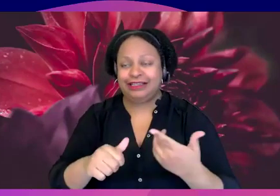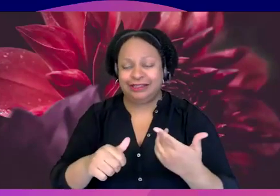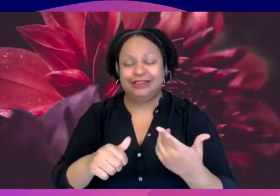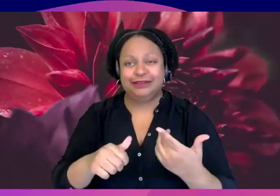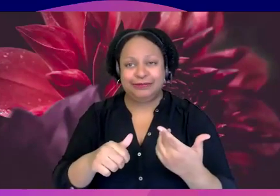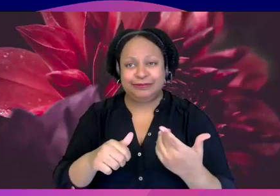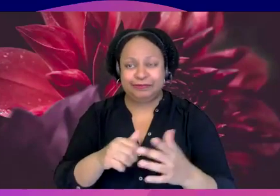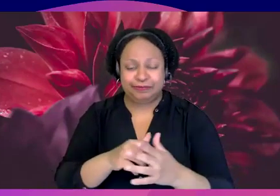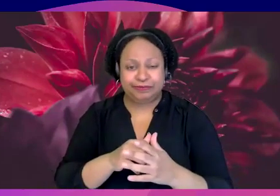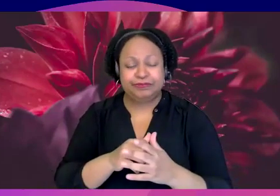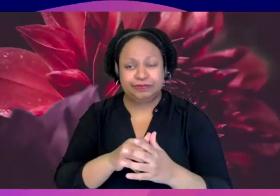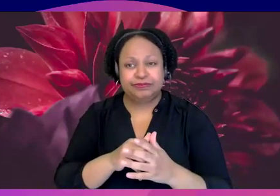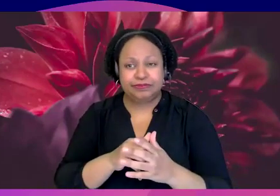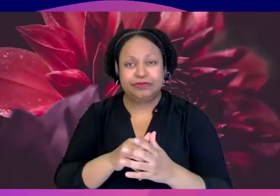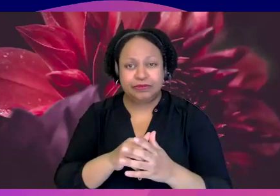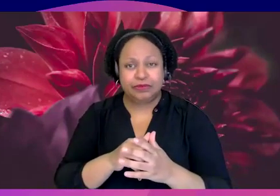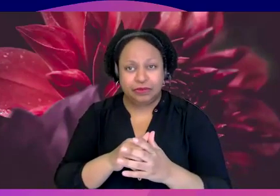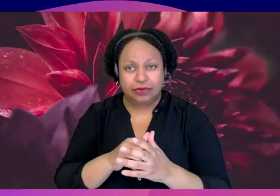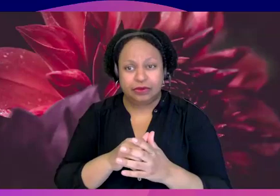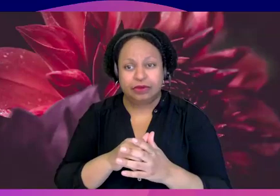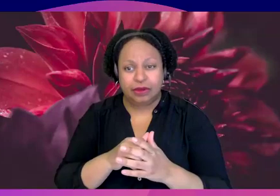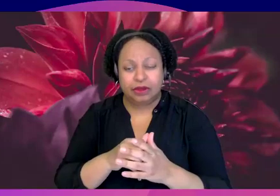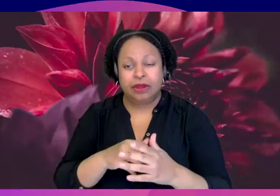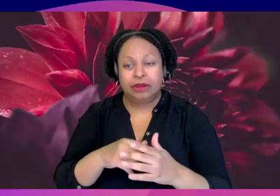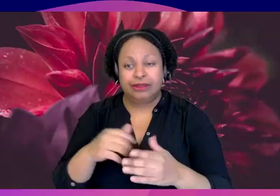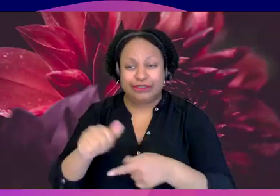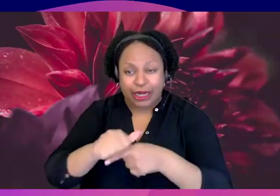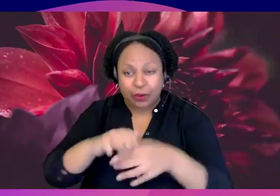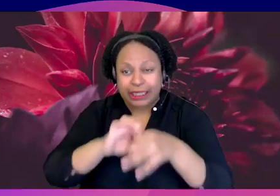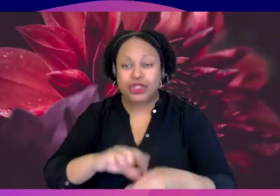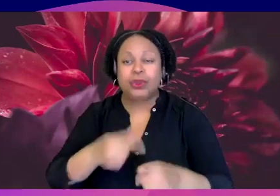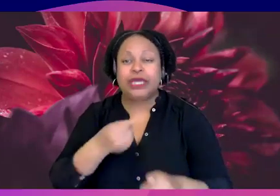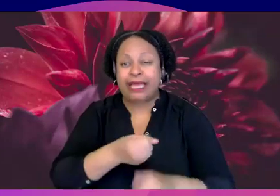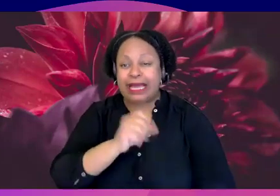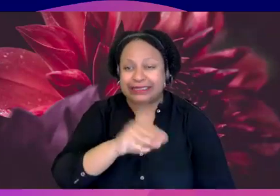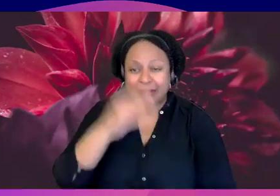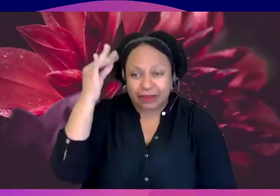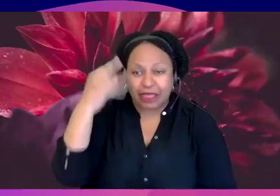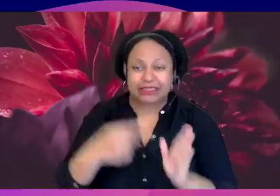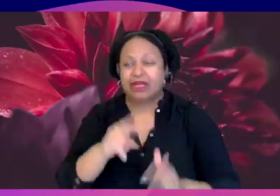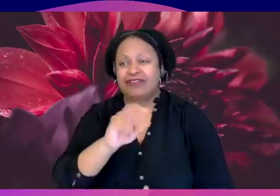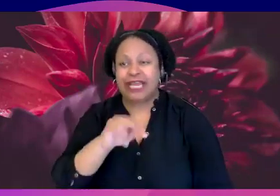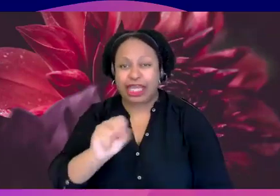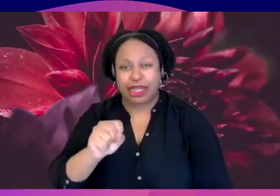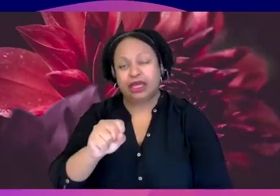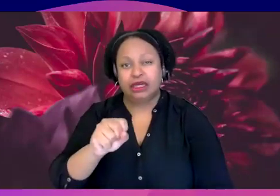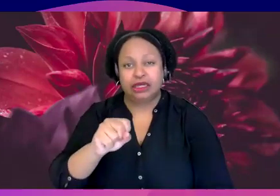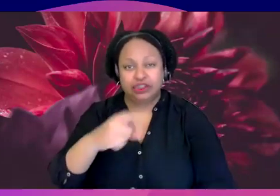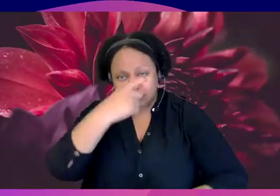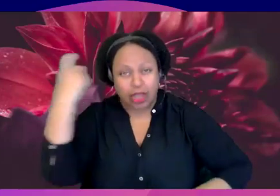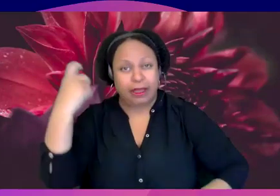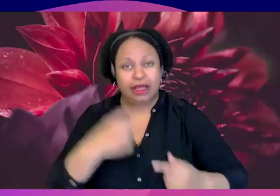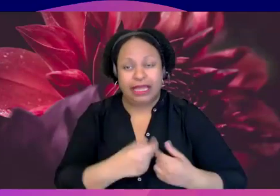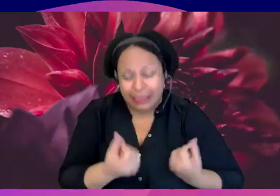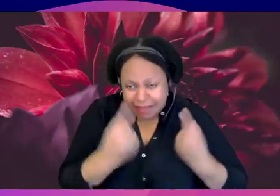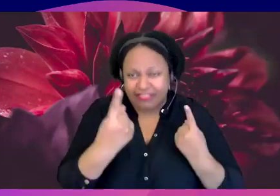to some of the impacts that Sam had highlighted, like thinking about vicarious trauma and empathic strain.